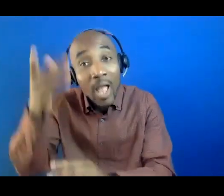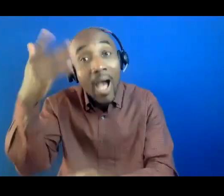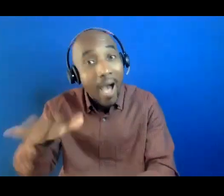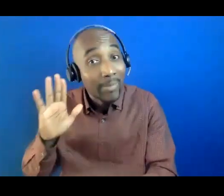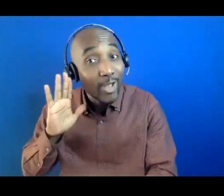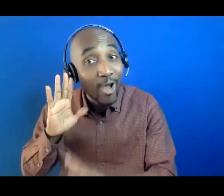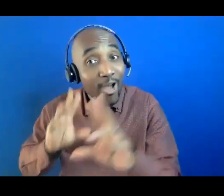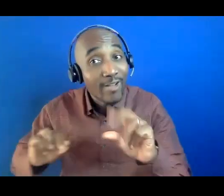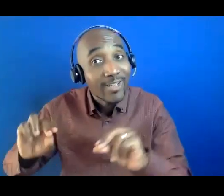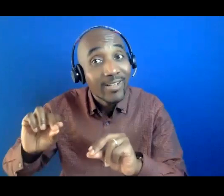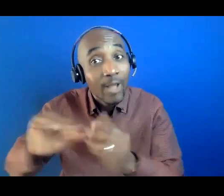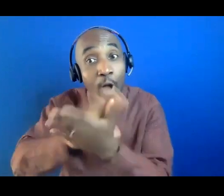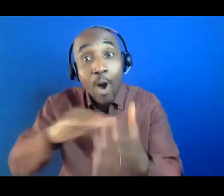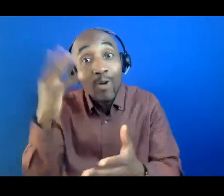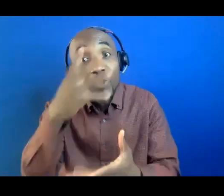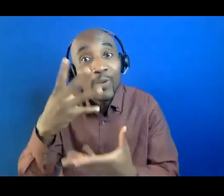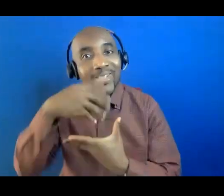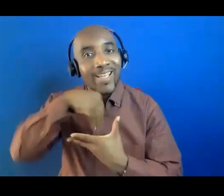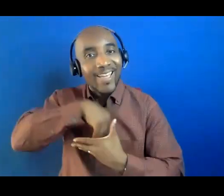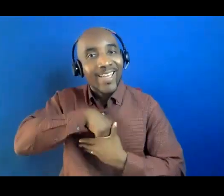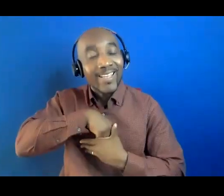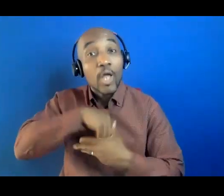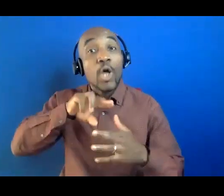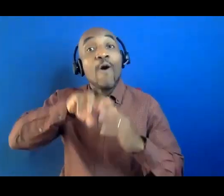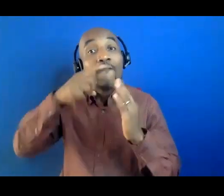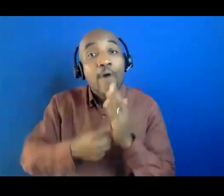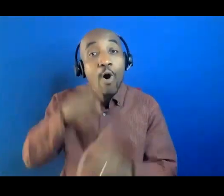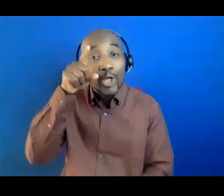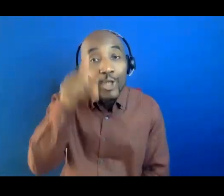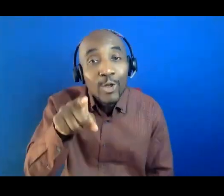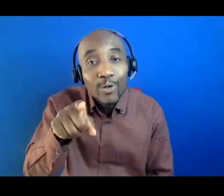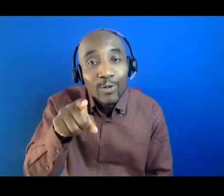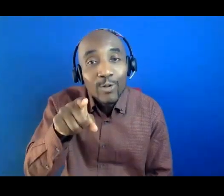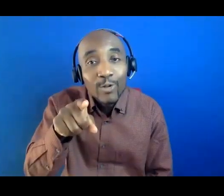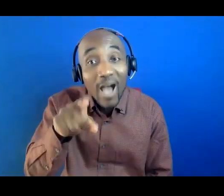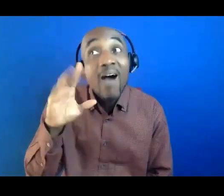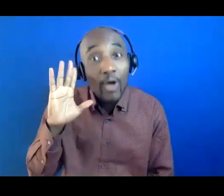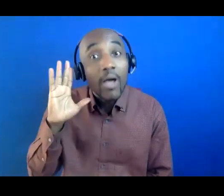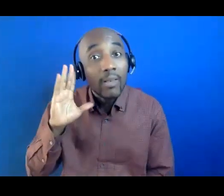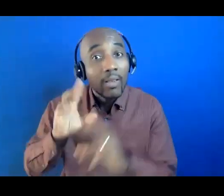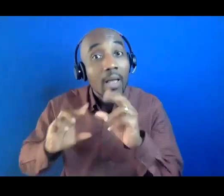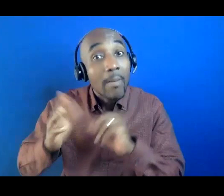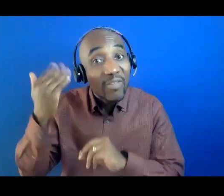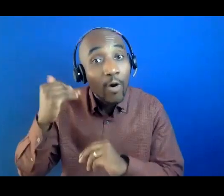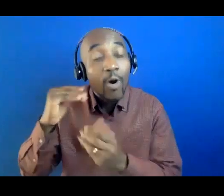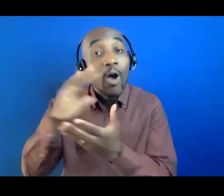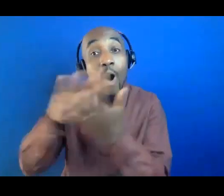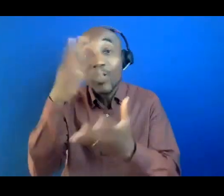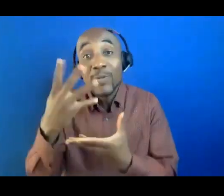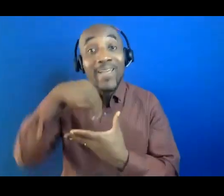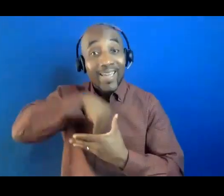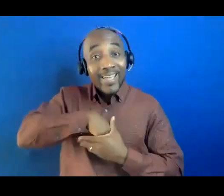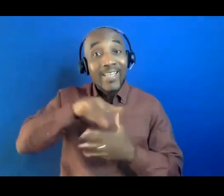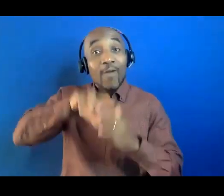is in you for you. The Holy Spirit is in you for you. But it is on you